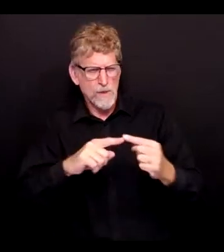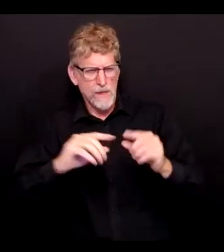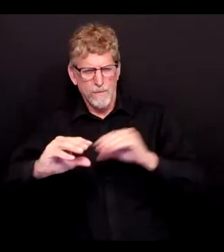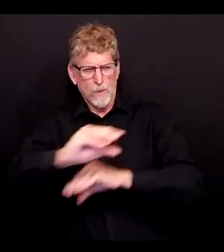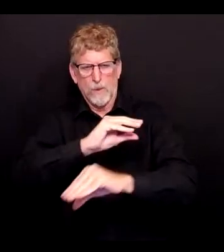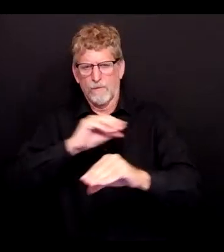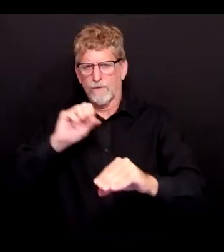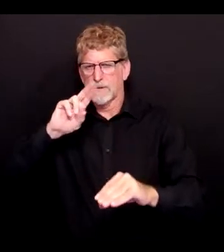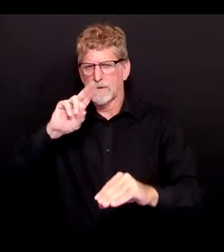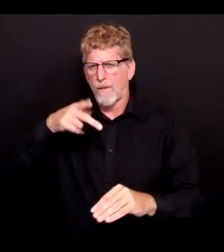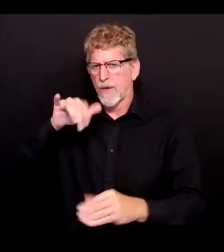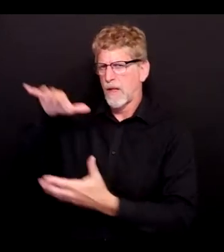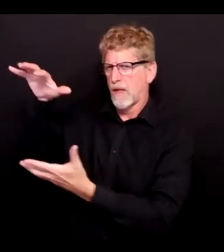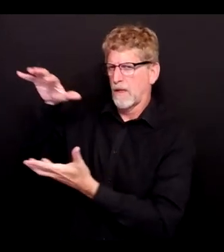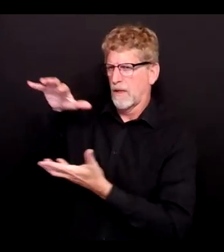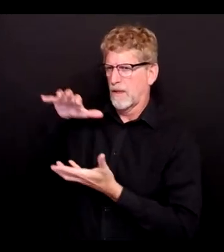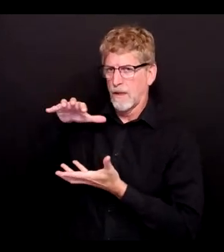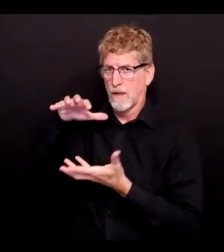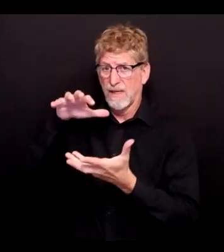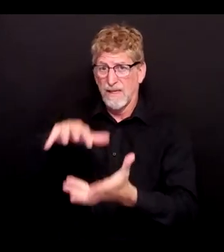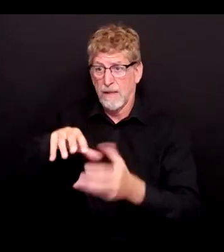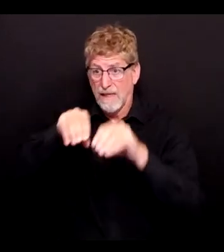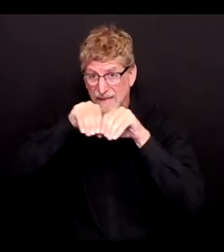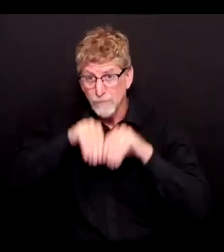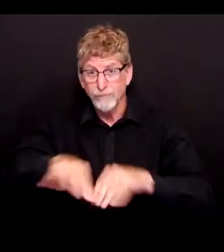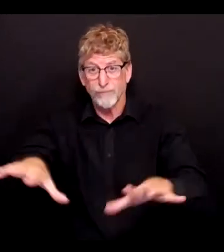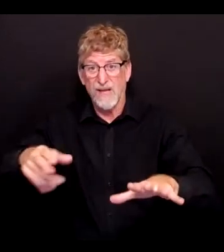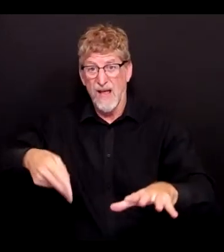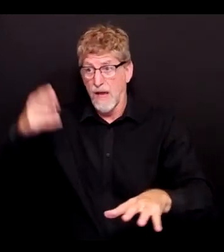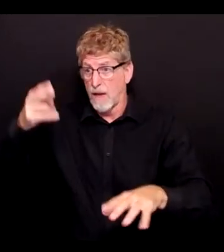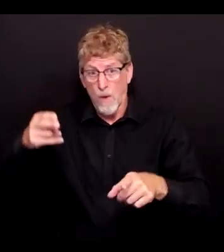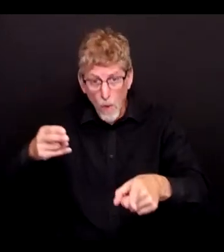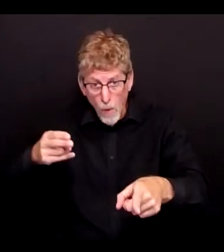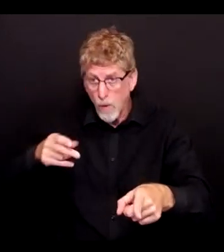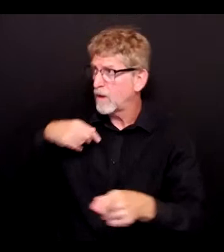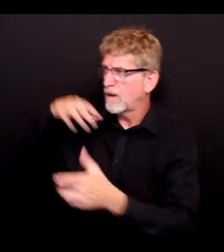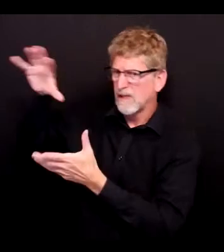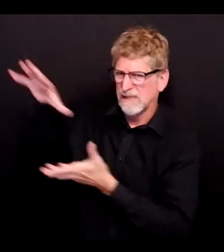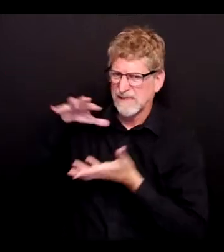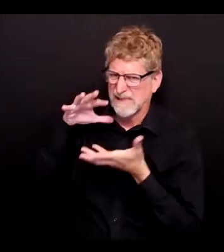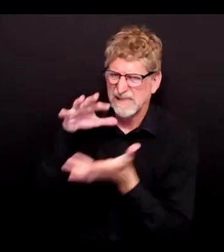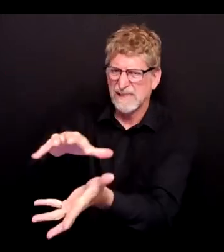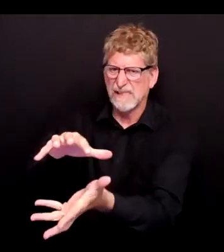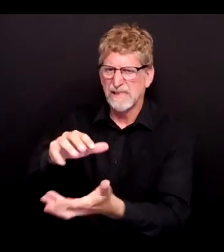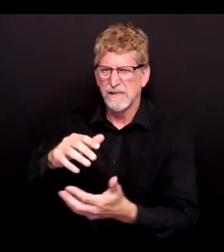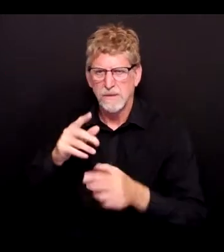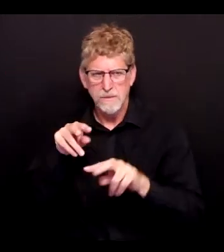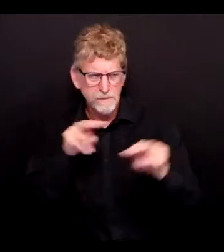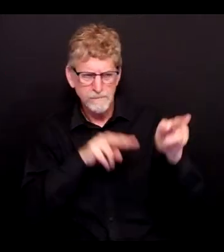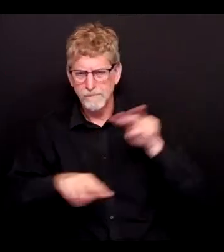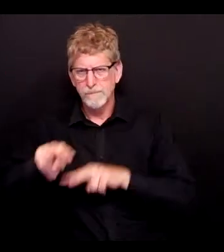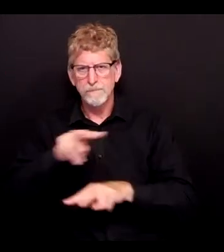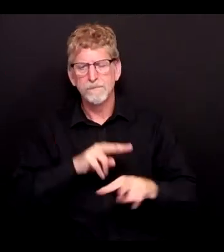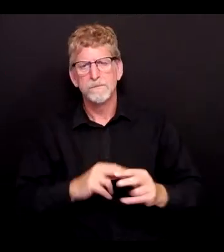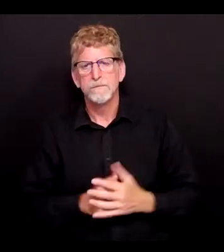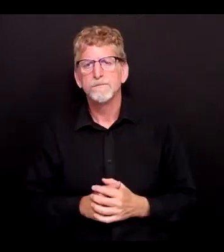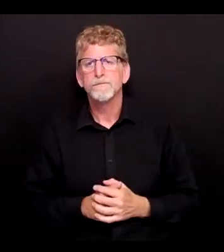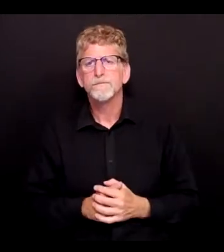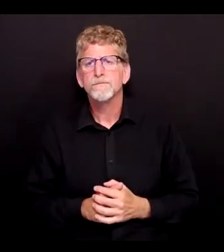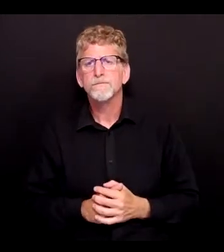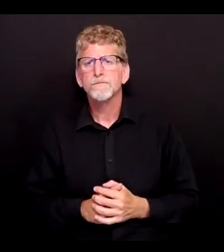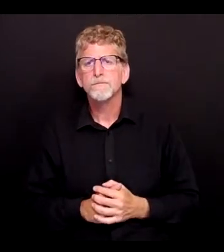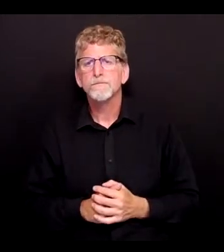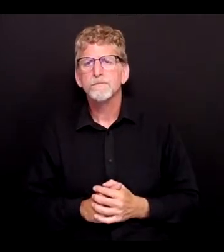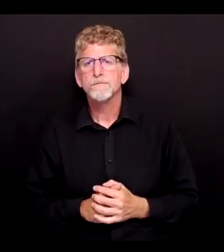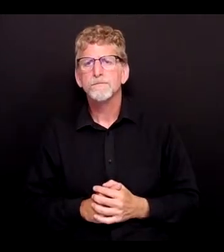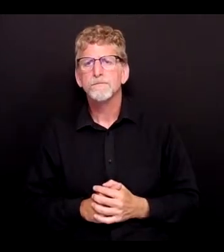in terms of where we might direct some allocation of vaccine. And so, sorry, just to clarify, are you saying then that you're still